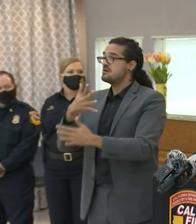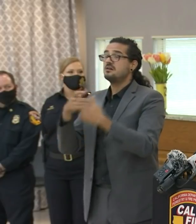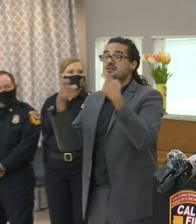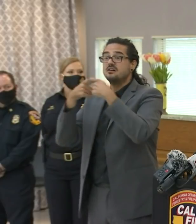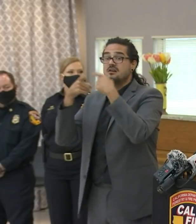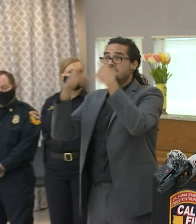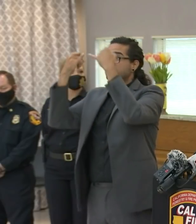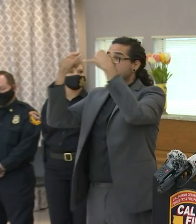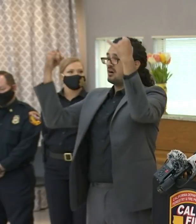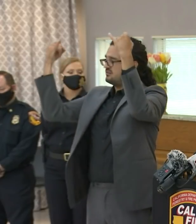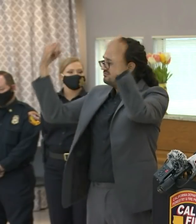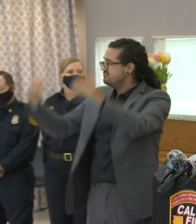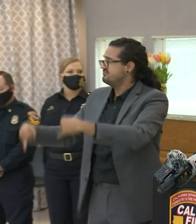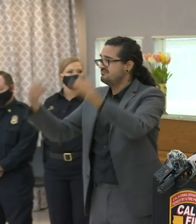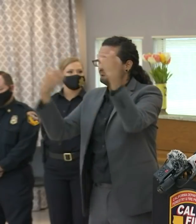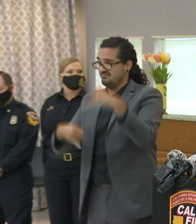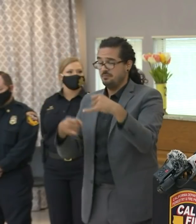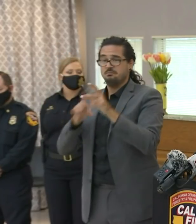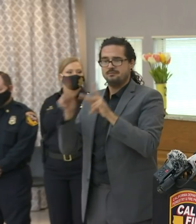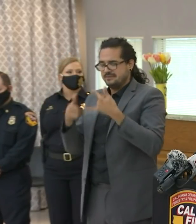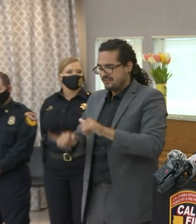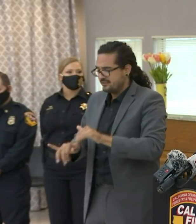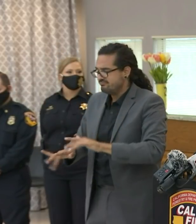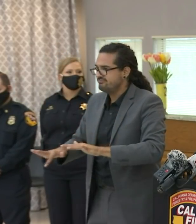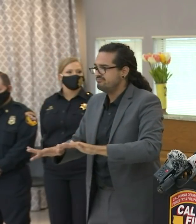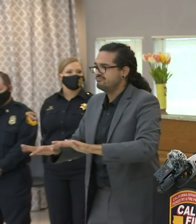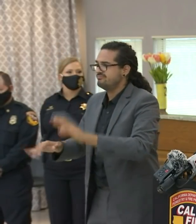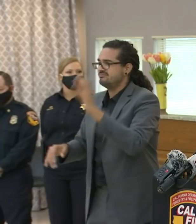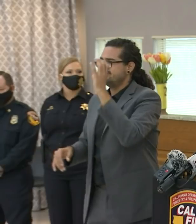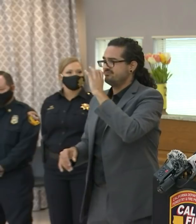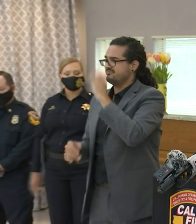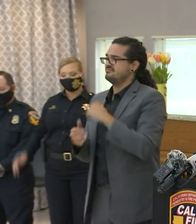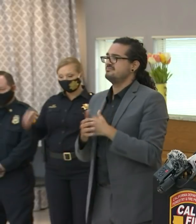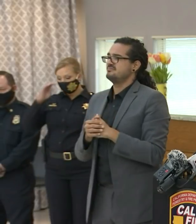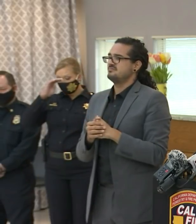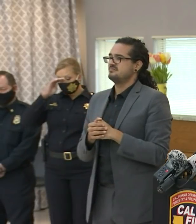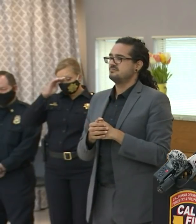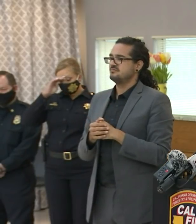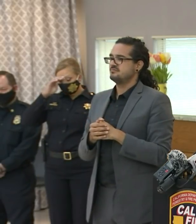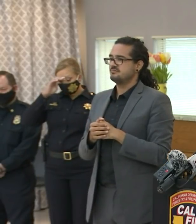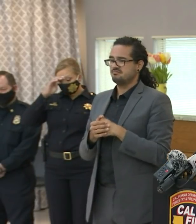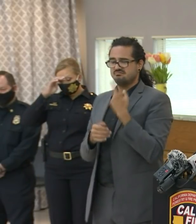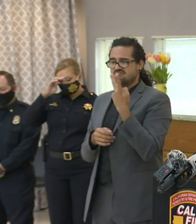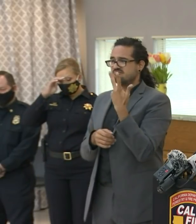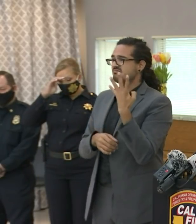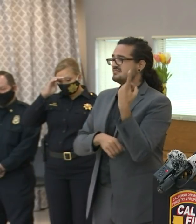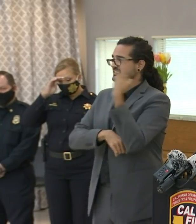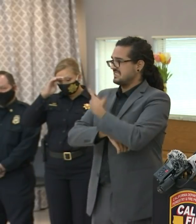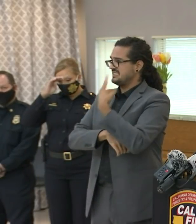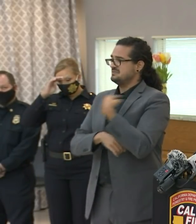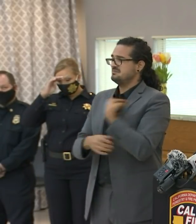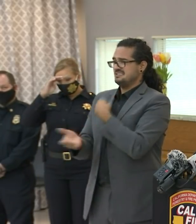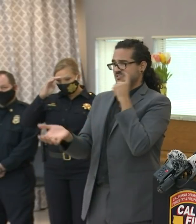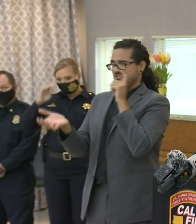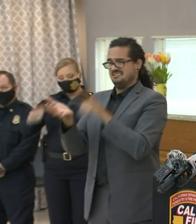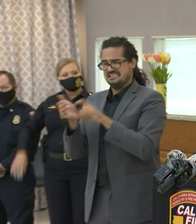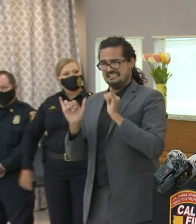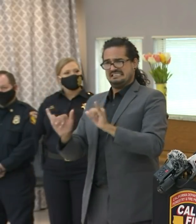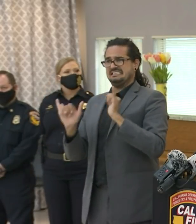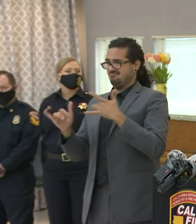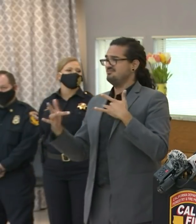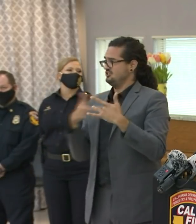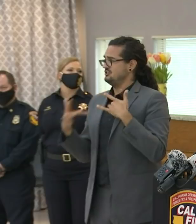areas that have been burning for the last few days. Now we're in these areas and we see it, and yet we're concerned about it. An unsuspecting person